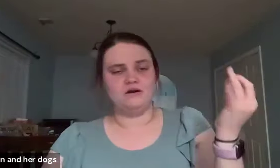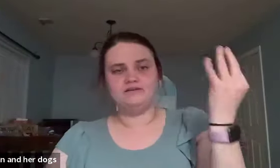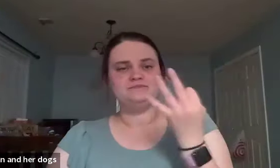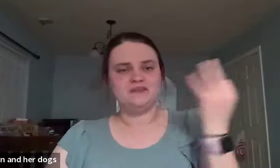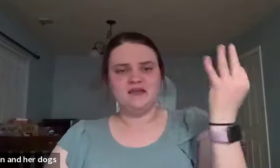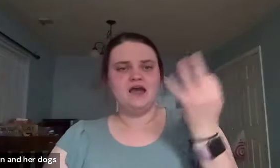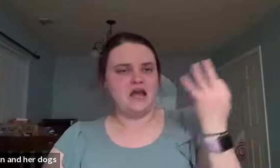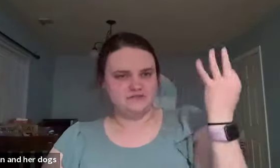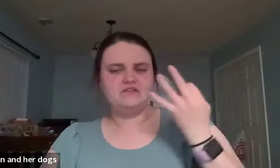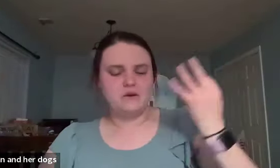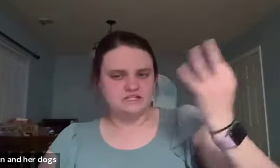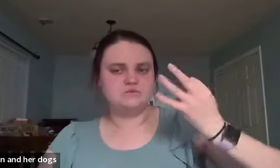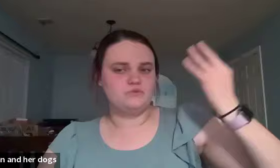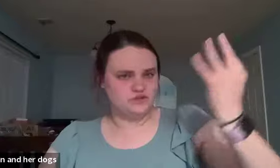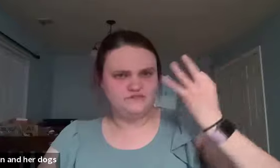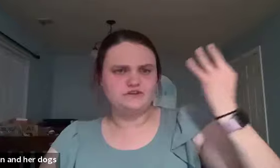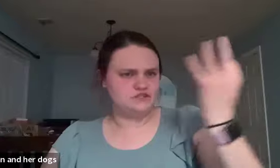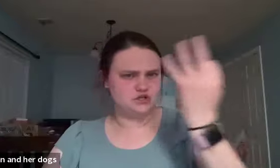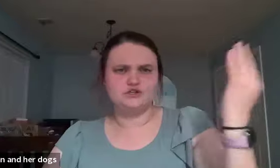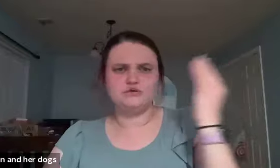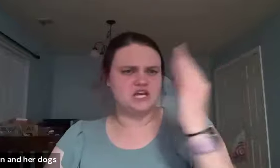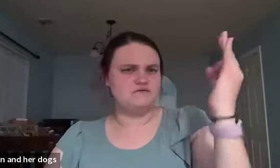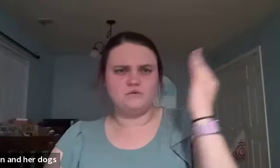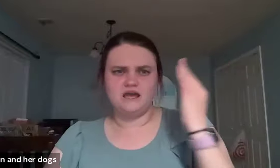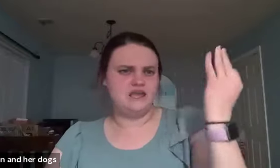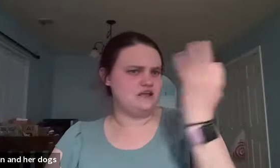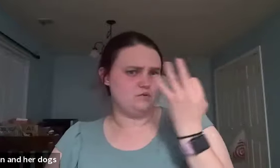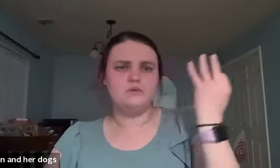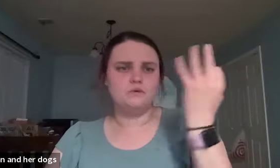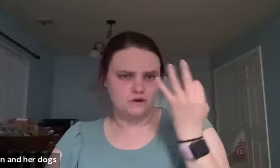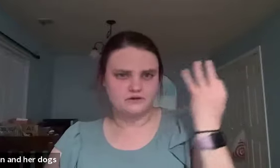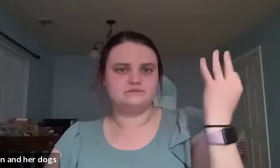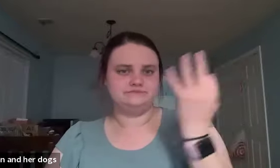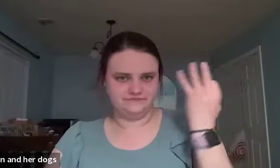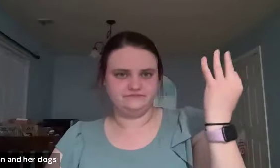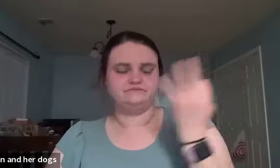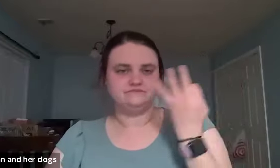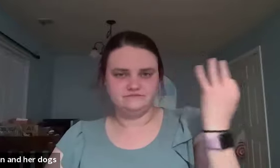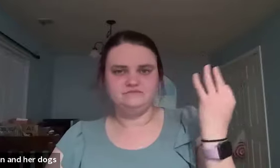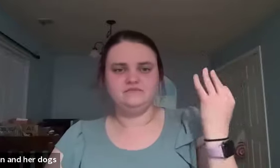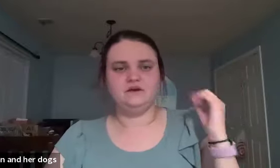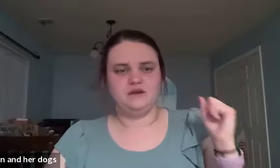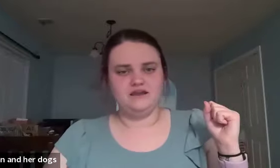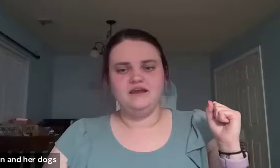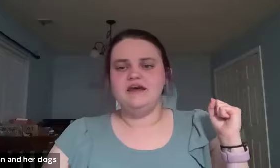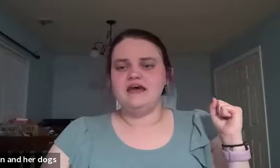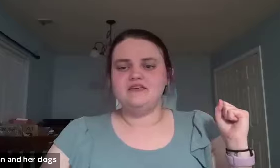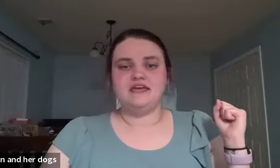it off. I think that one is one where if you the circular, whichever way, either way will work. Okay. And then